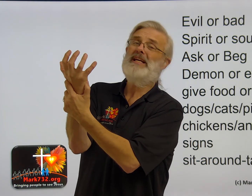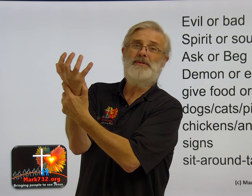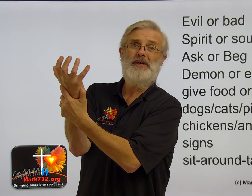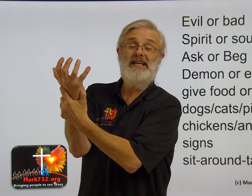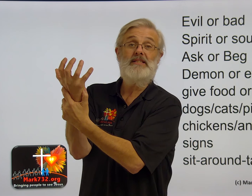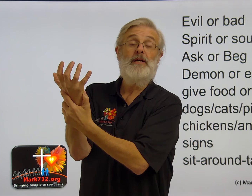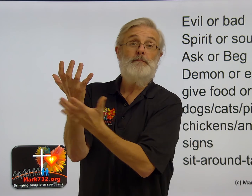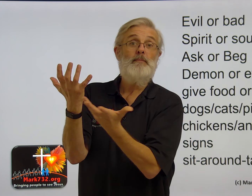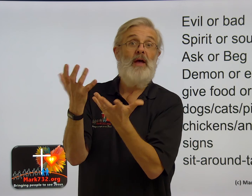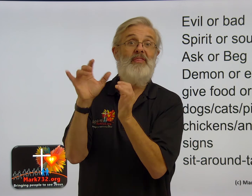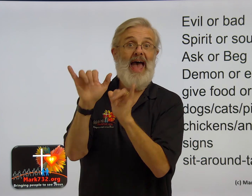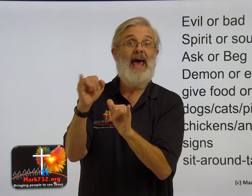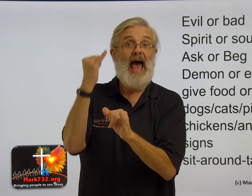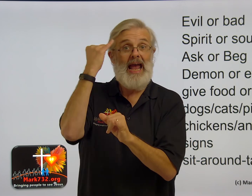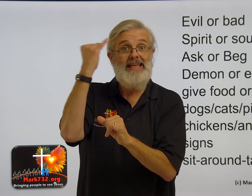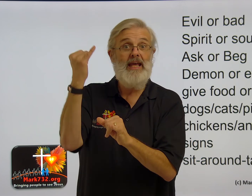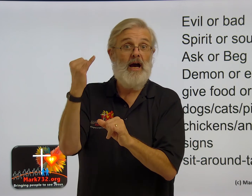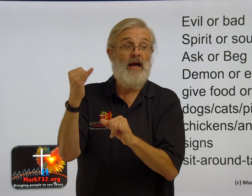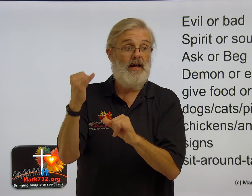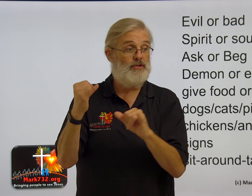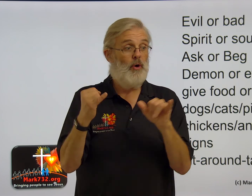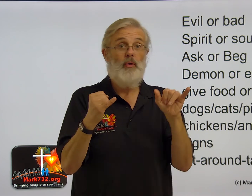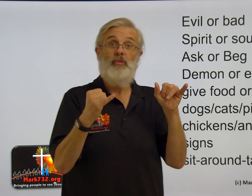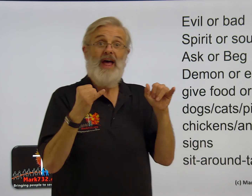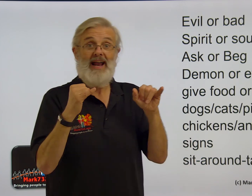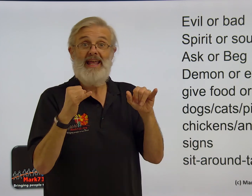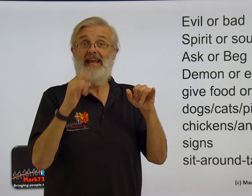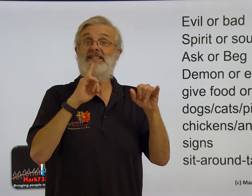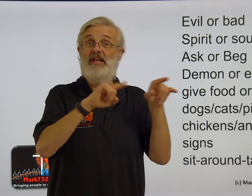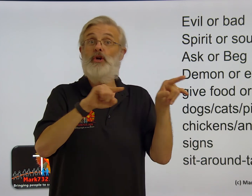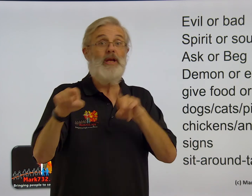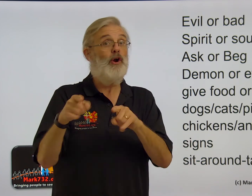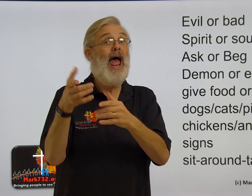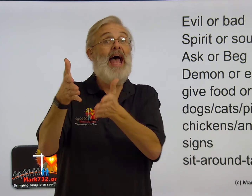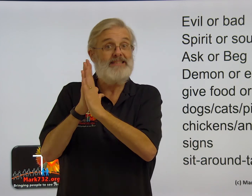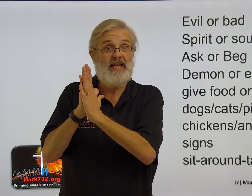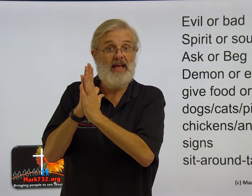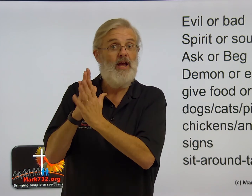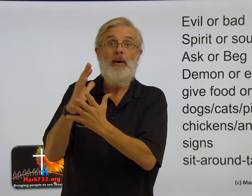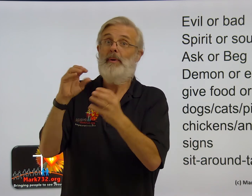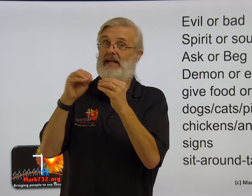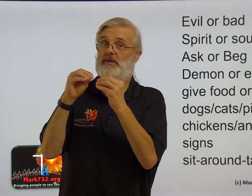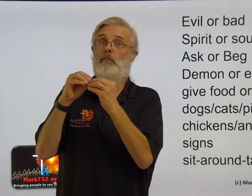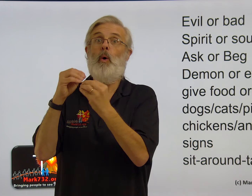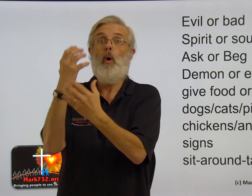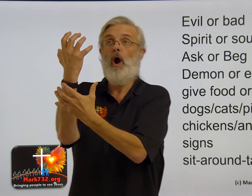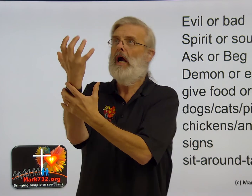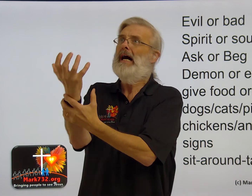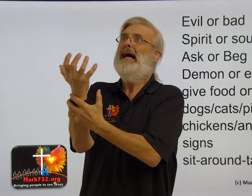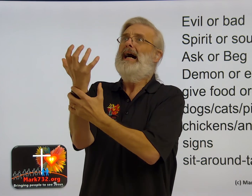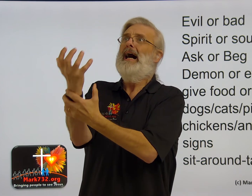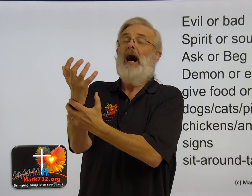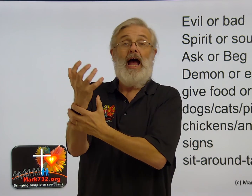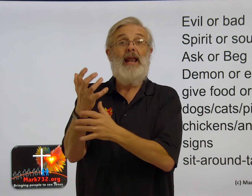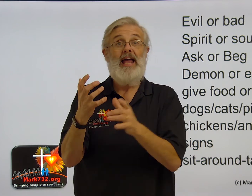please and that idea and so that again is a degree you're asking but it's a more and I can